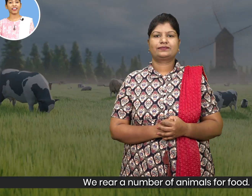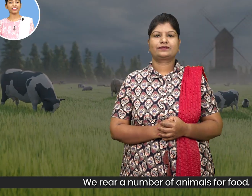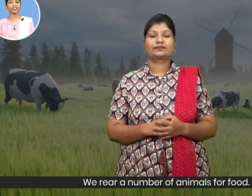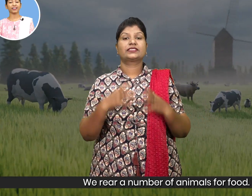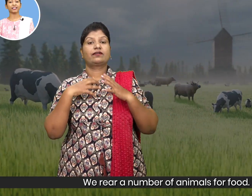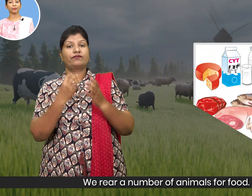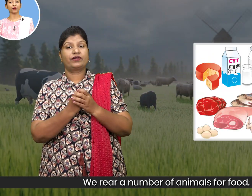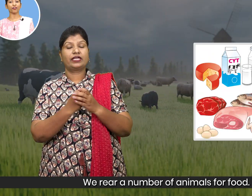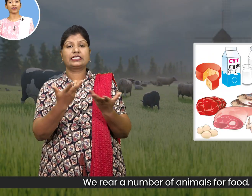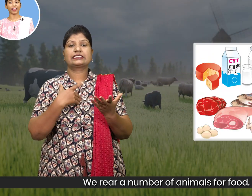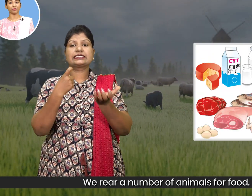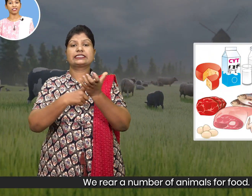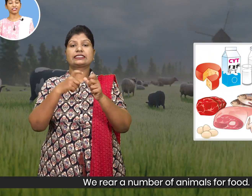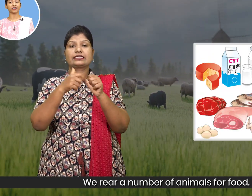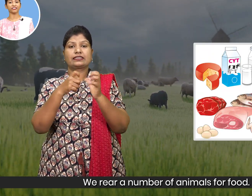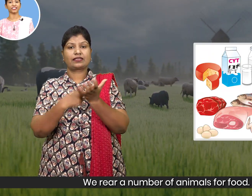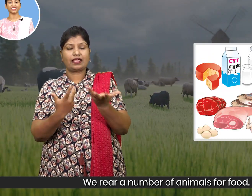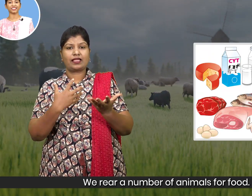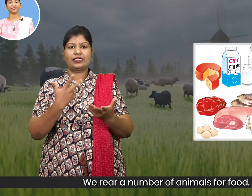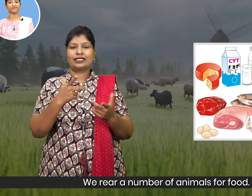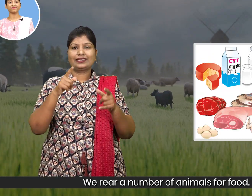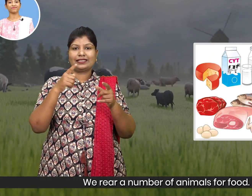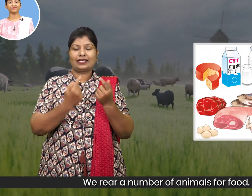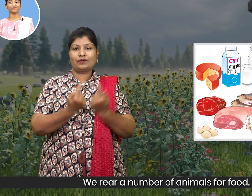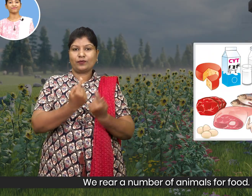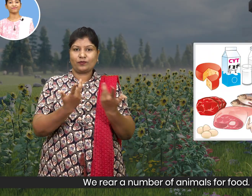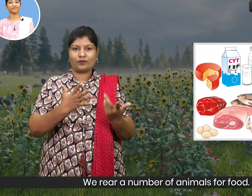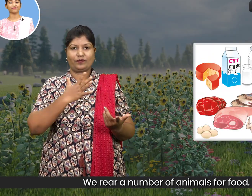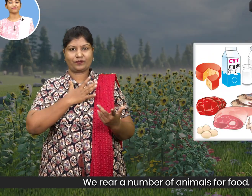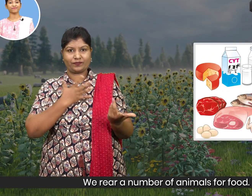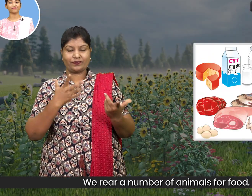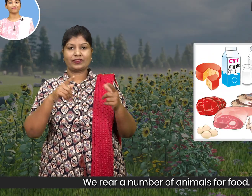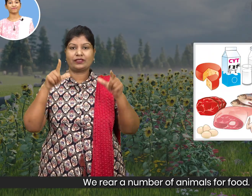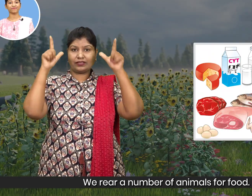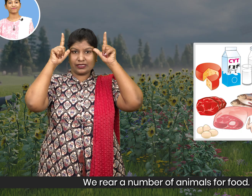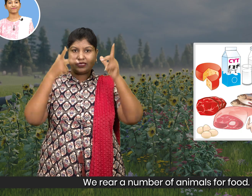We rate a number of animals for food.